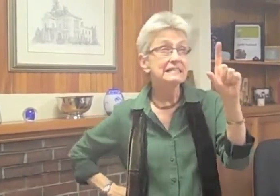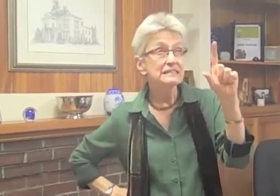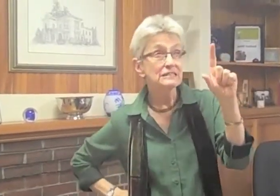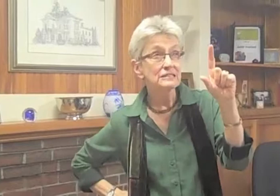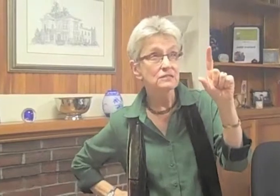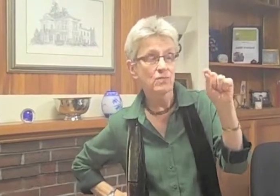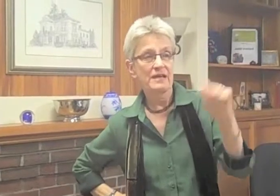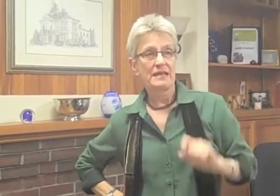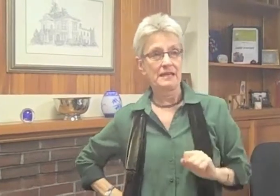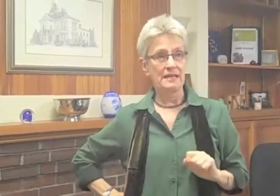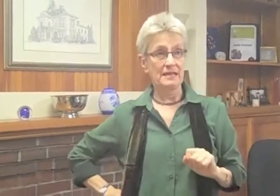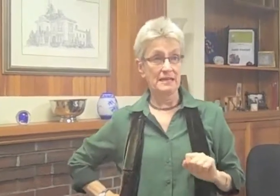1620?